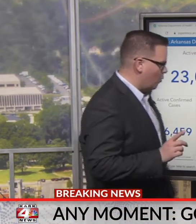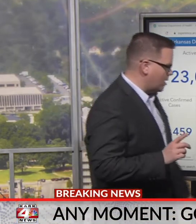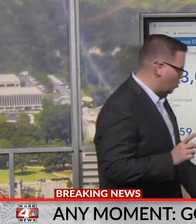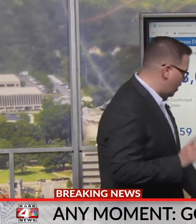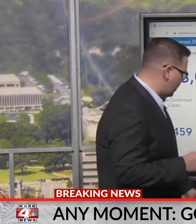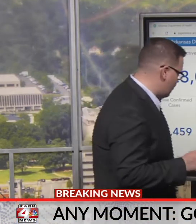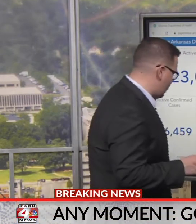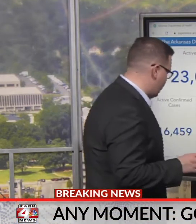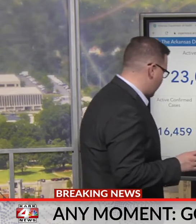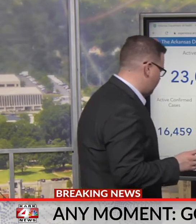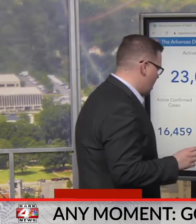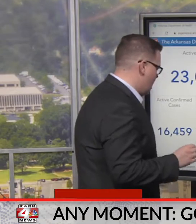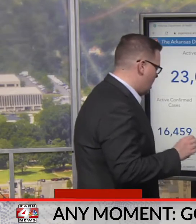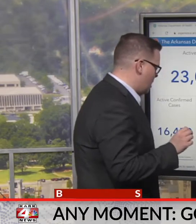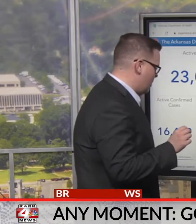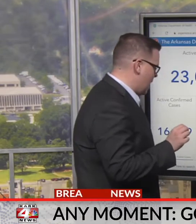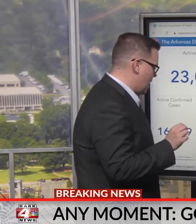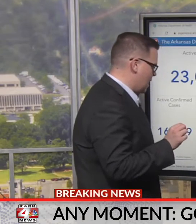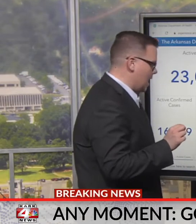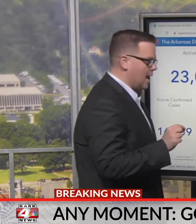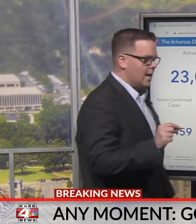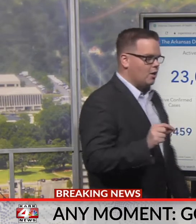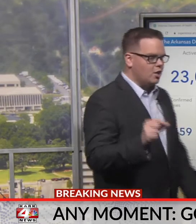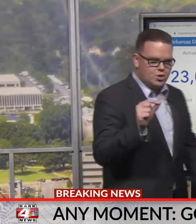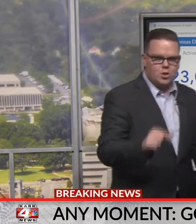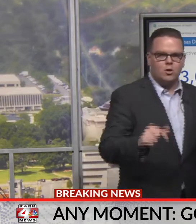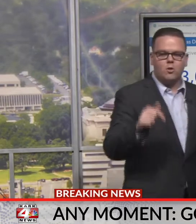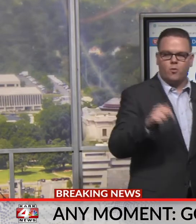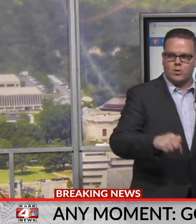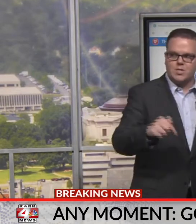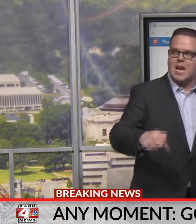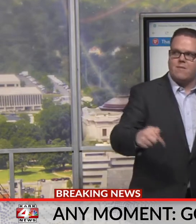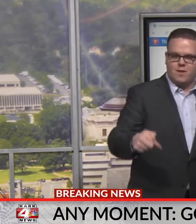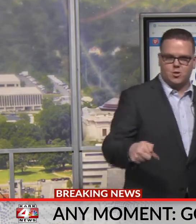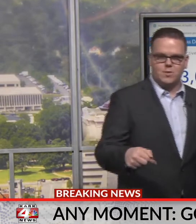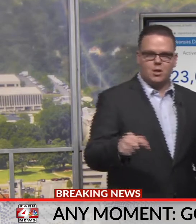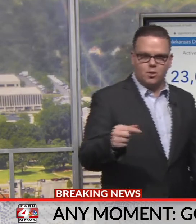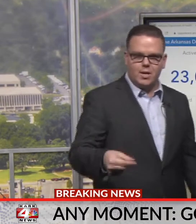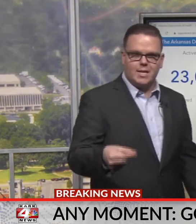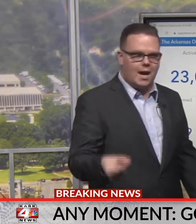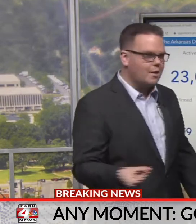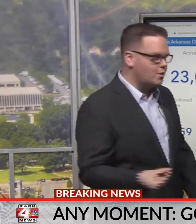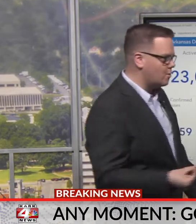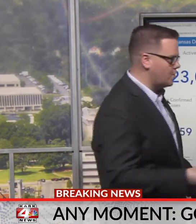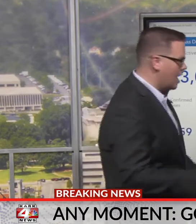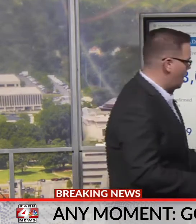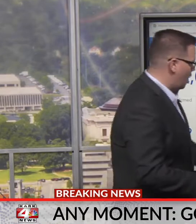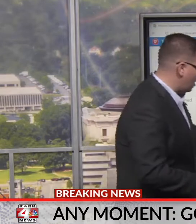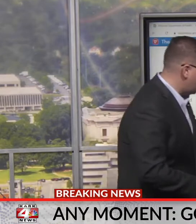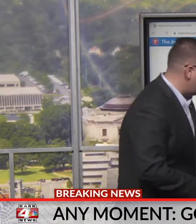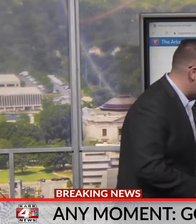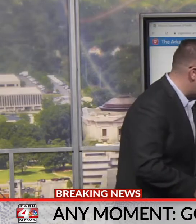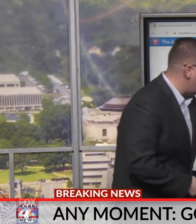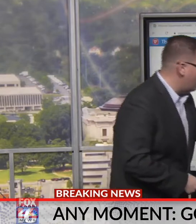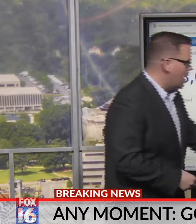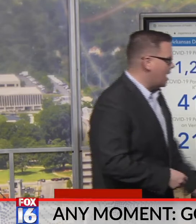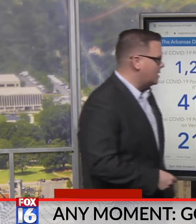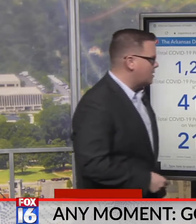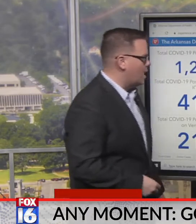But what's quickly becoming a concern for state officials, including doctors across